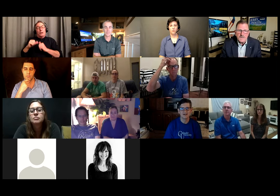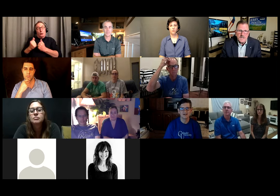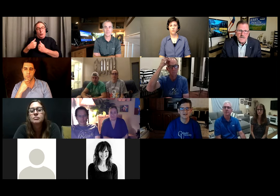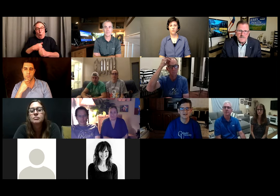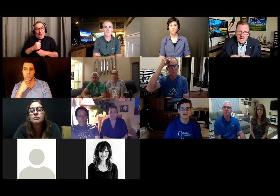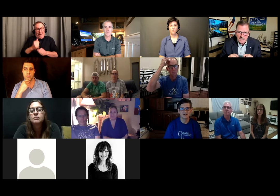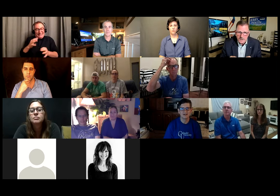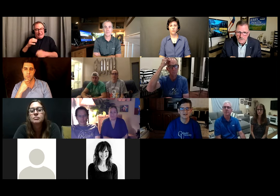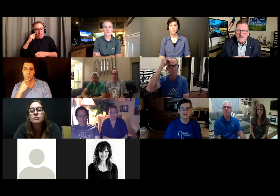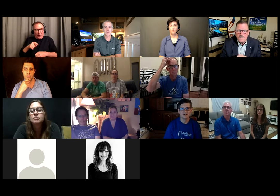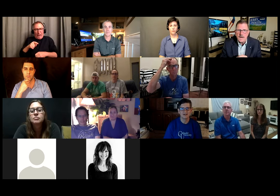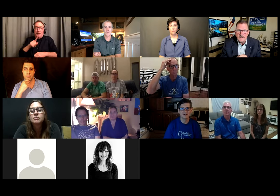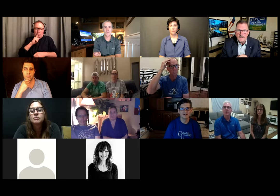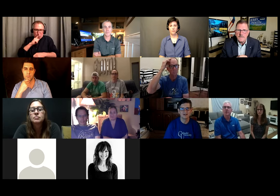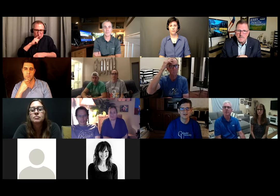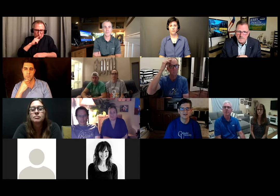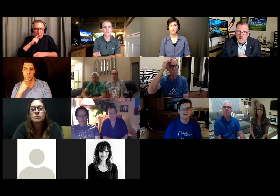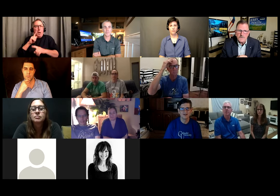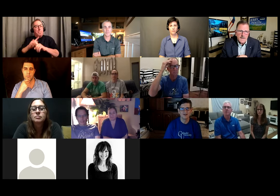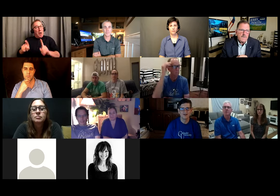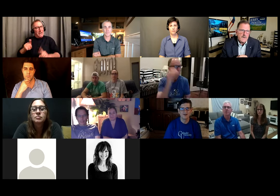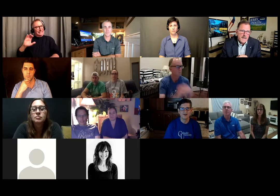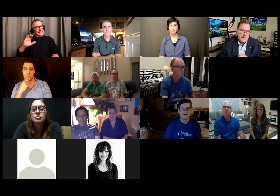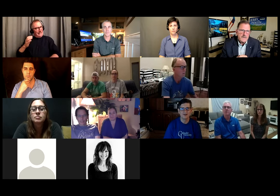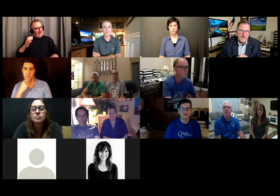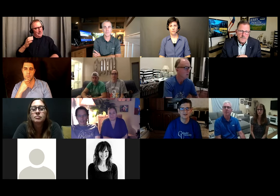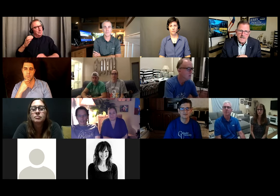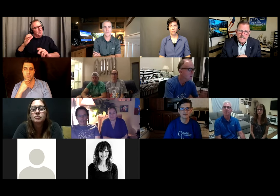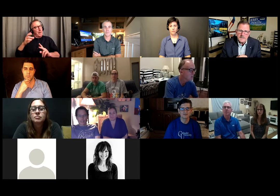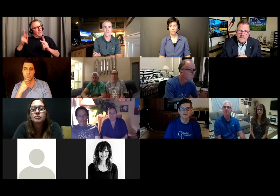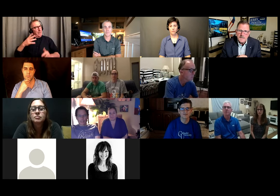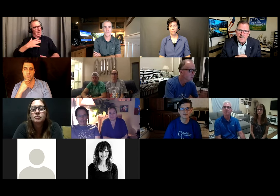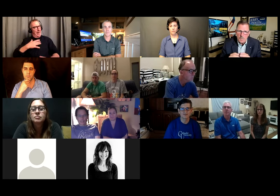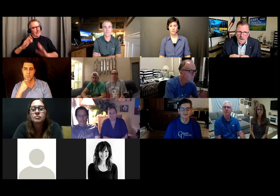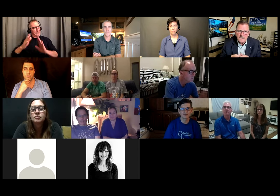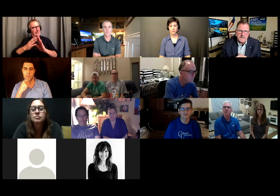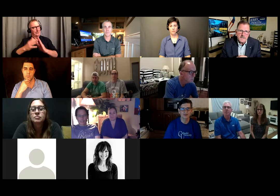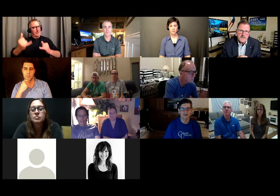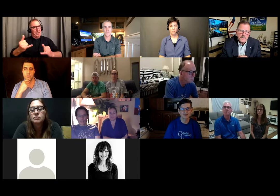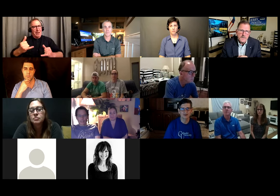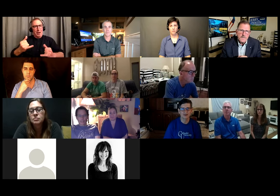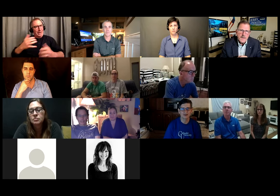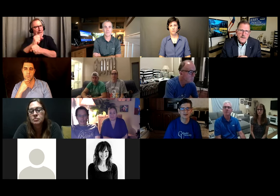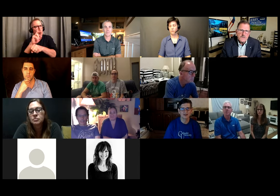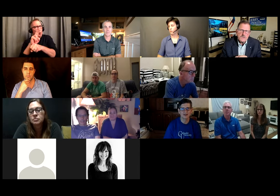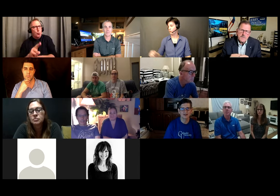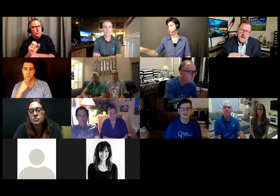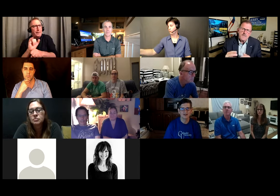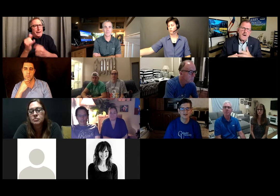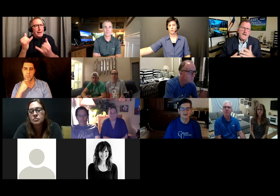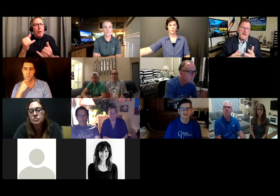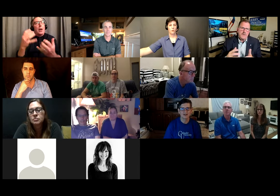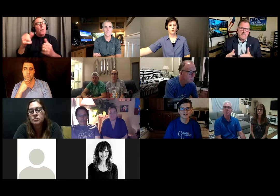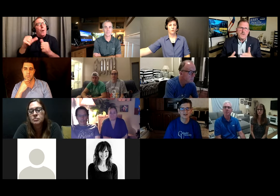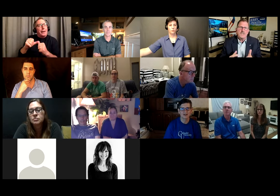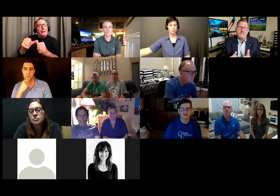believe this city has gotten used to having downtown like it is on the weekends and wants it to continue. So it's a matter of